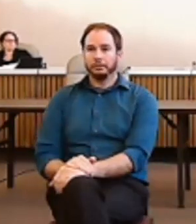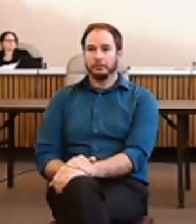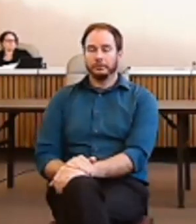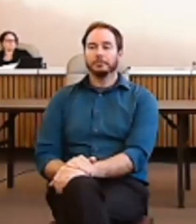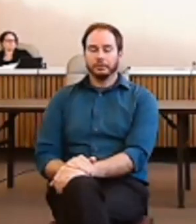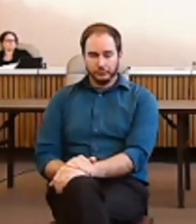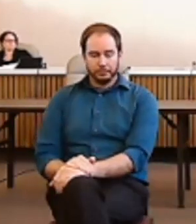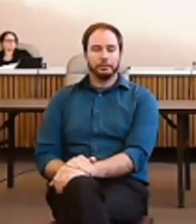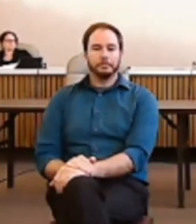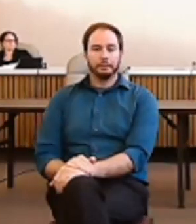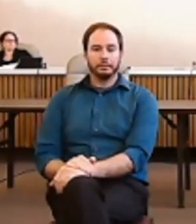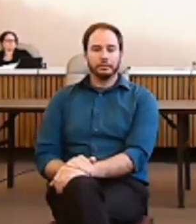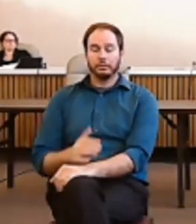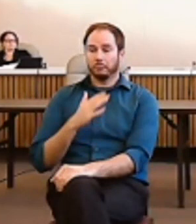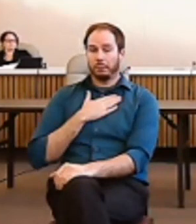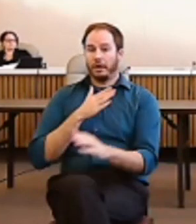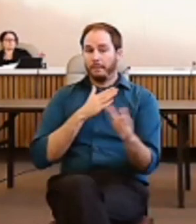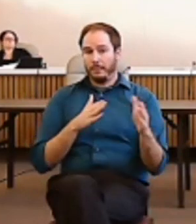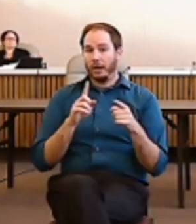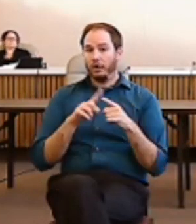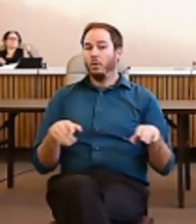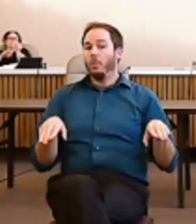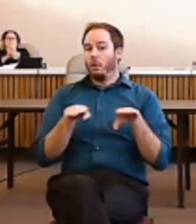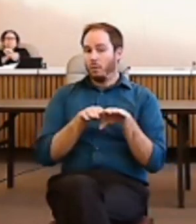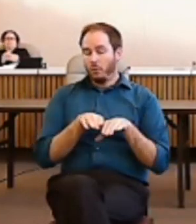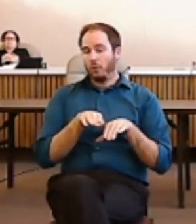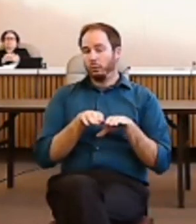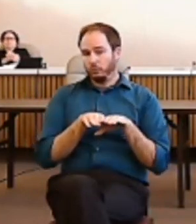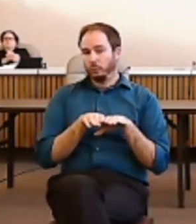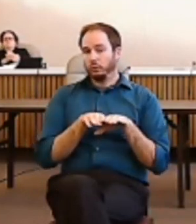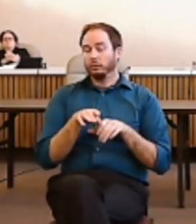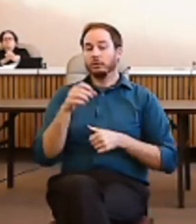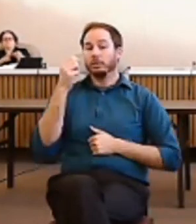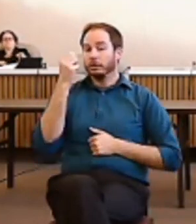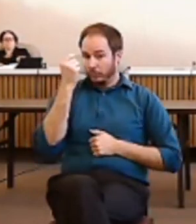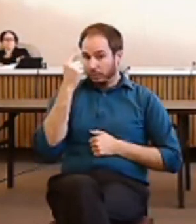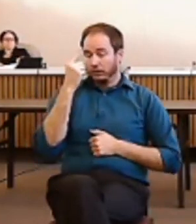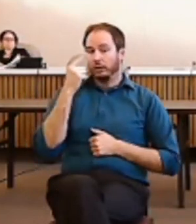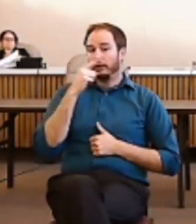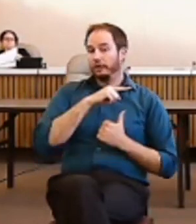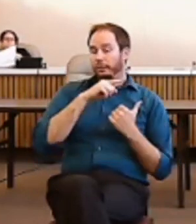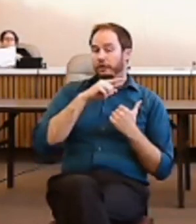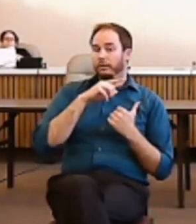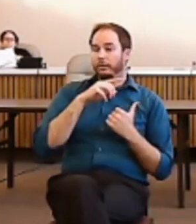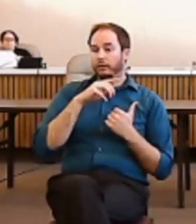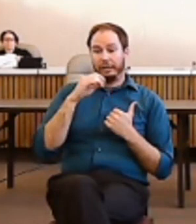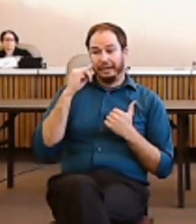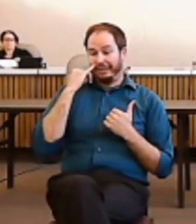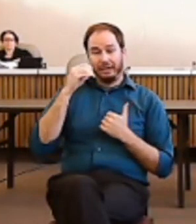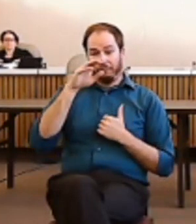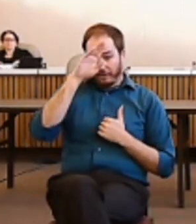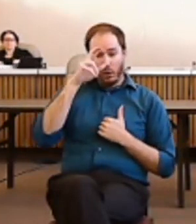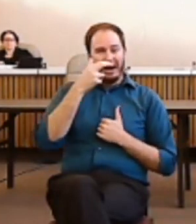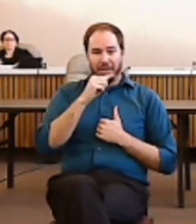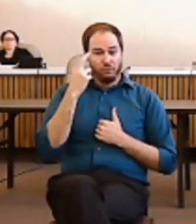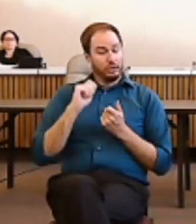So again, my plan is to close the public hearing. If the plan at all changes, we